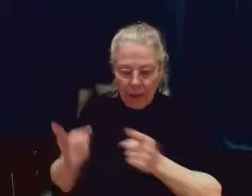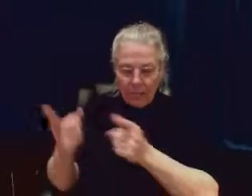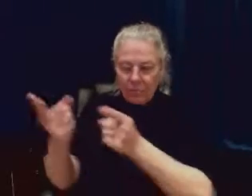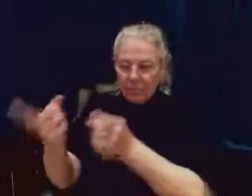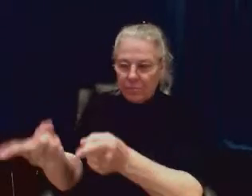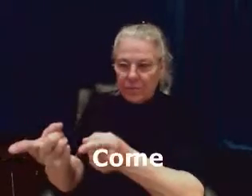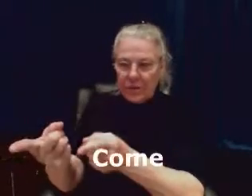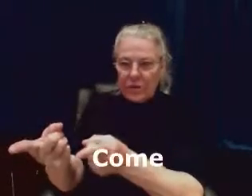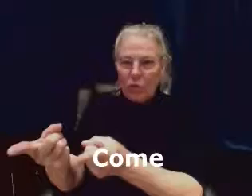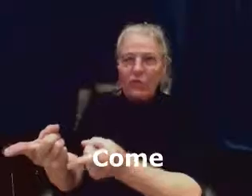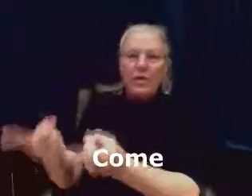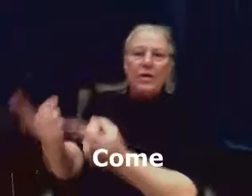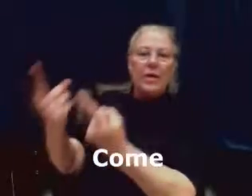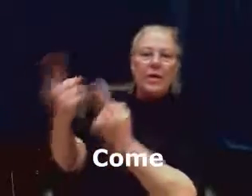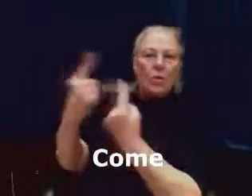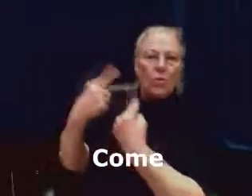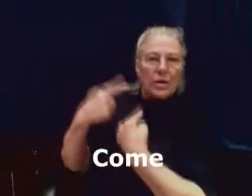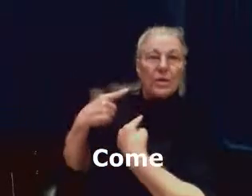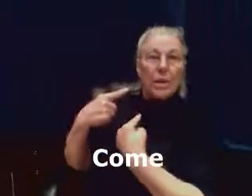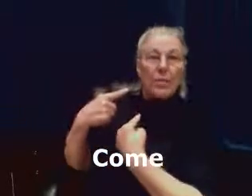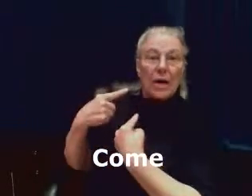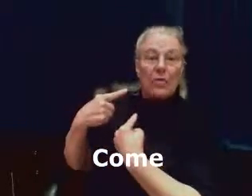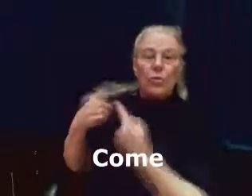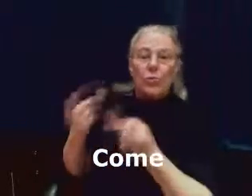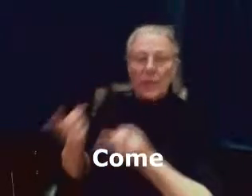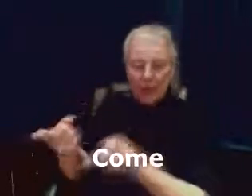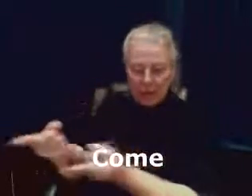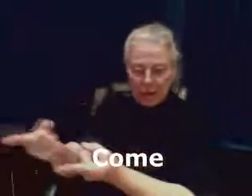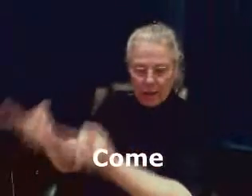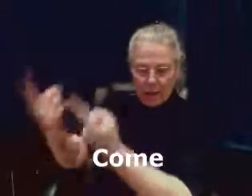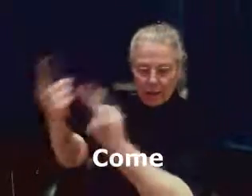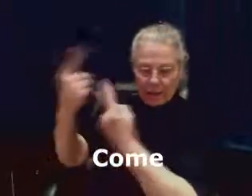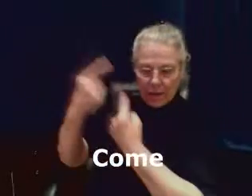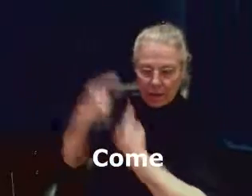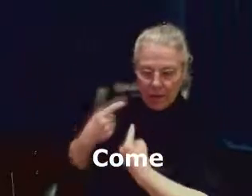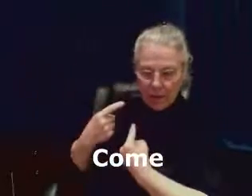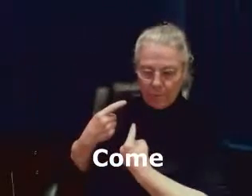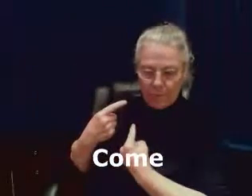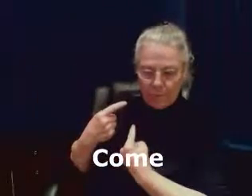Come, it's over there, and I want it to come back toward me. Come.